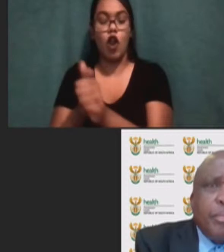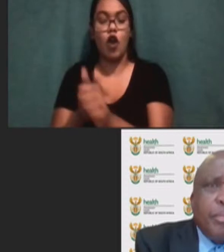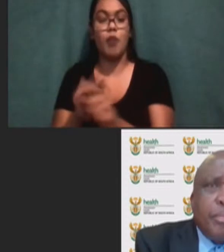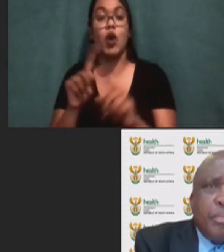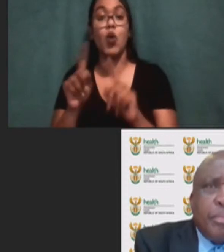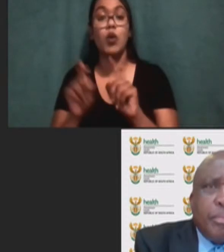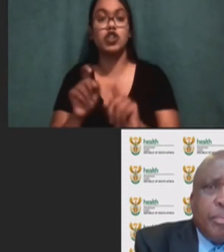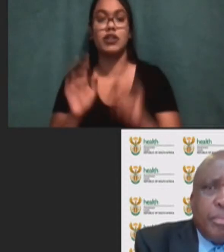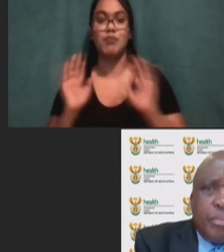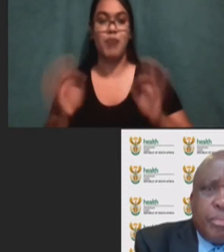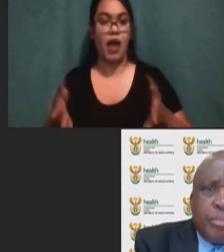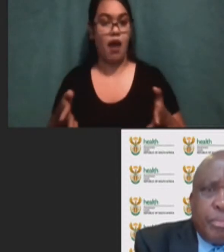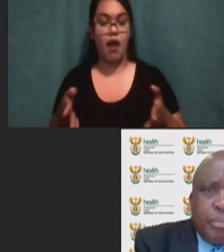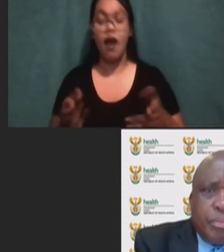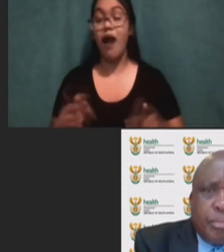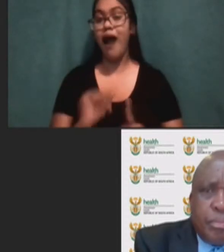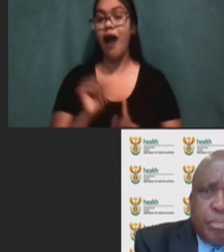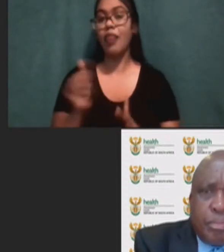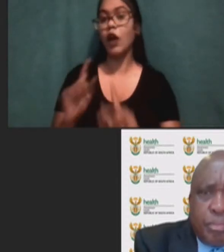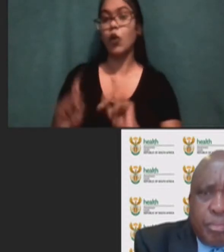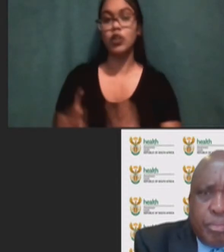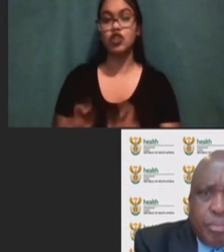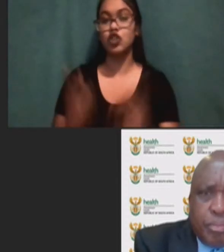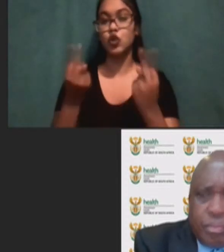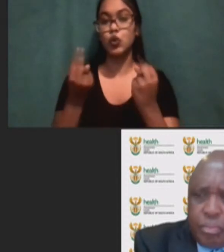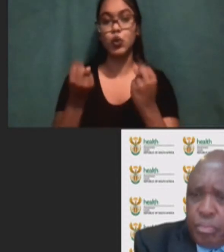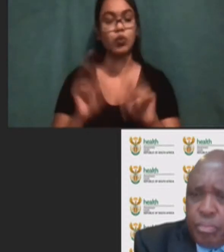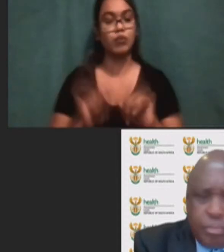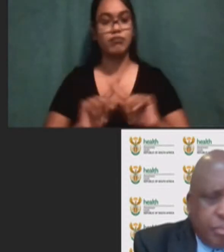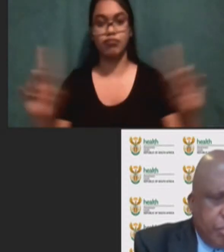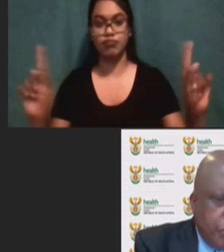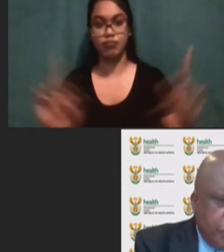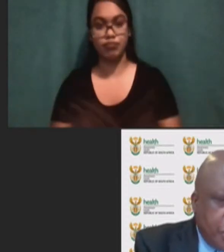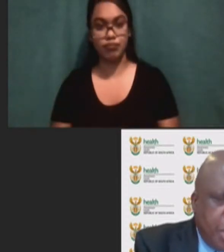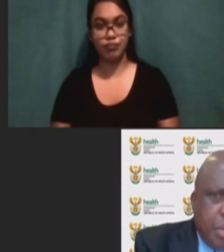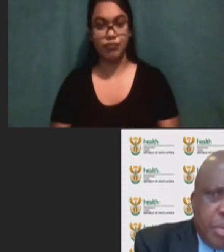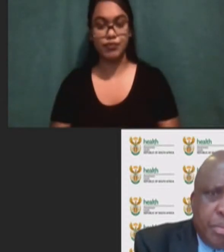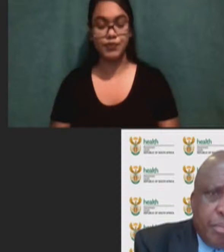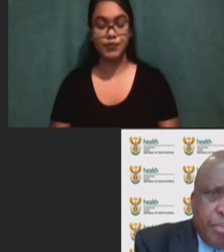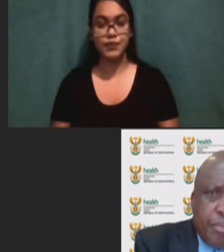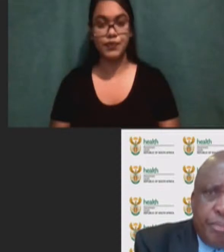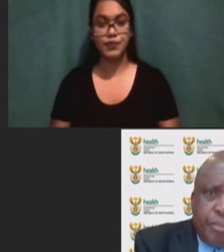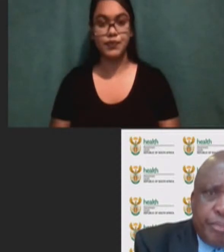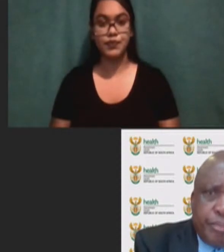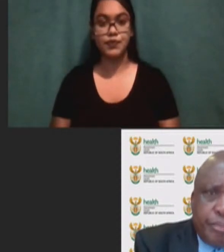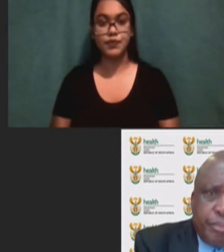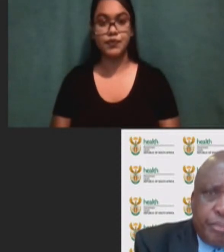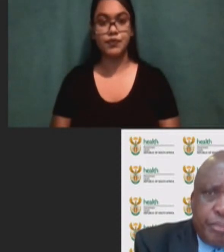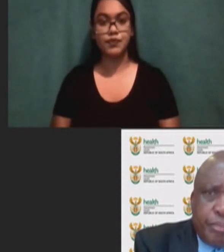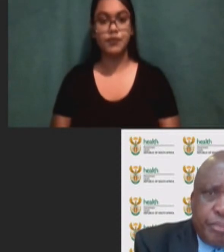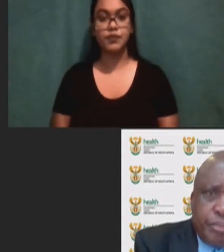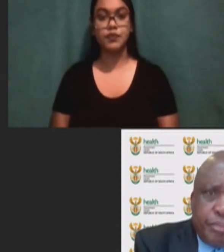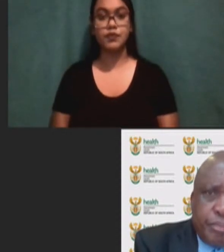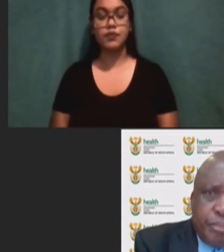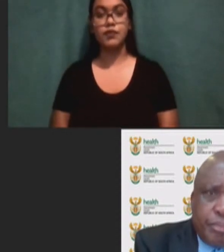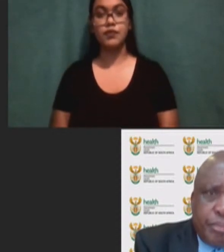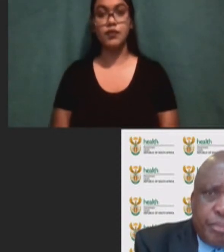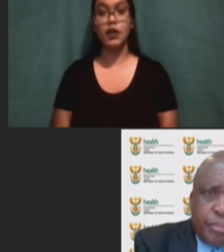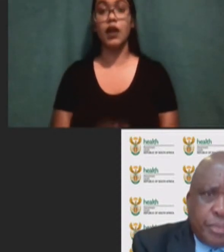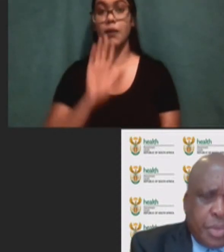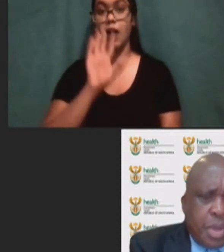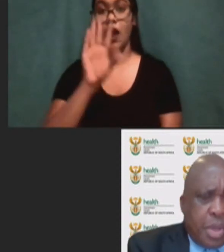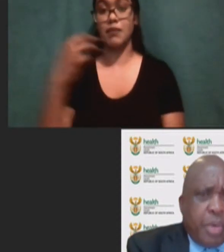now, I'm going to hand over to Minister and members of the of panel to assist in response to these questions. Over to you,